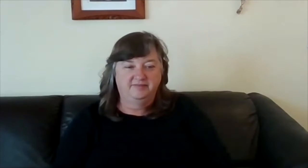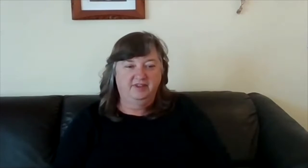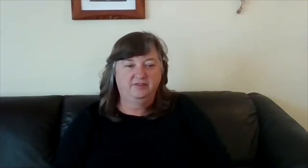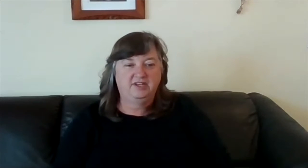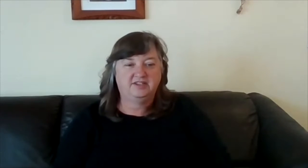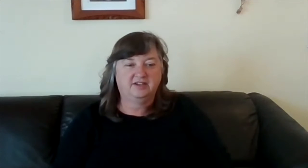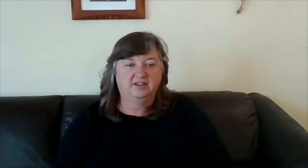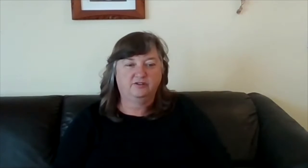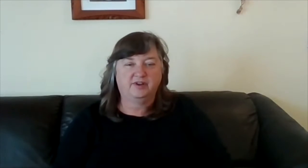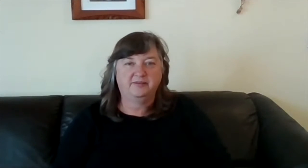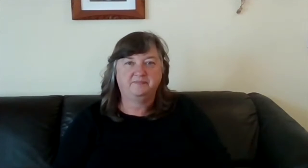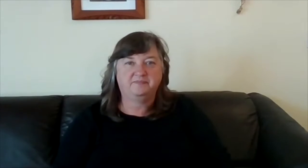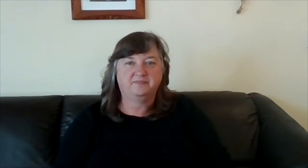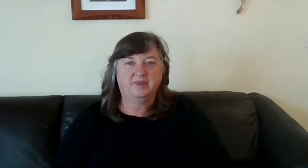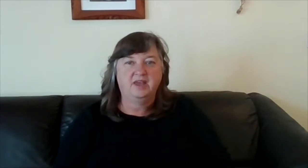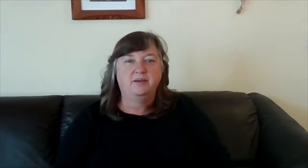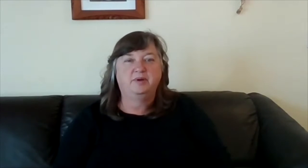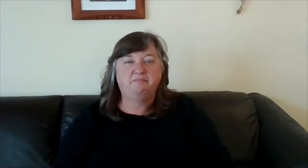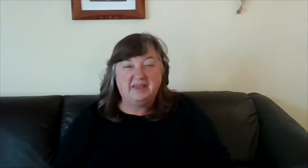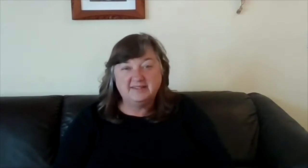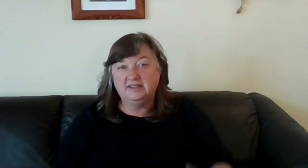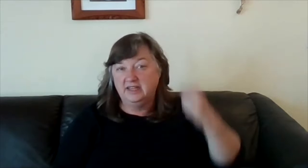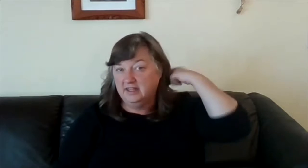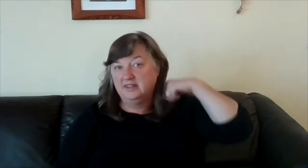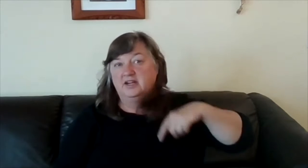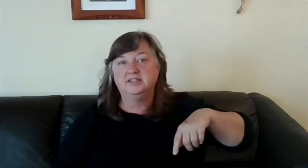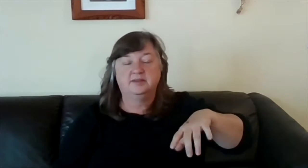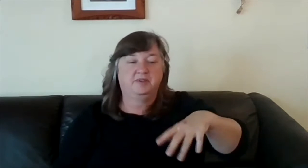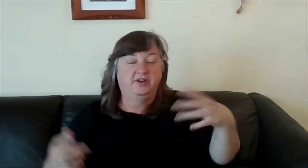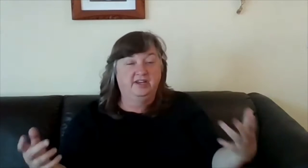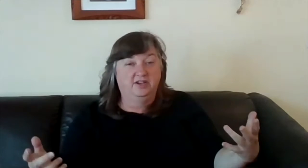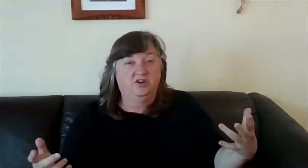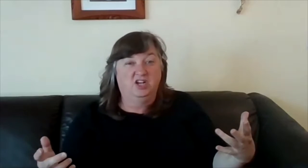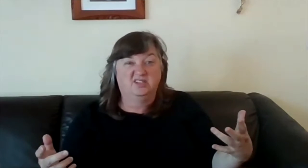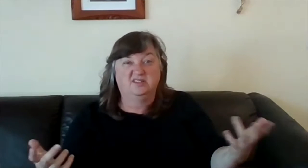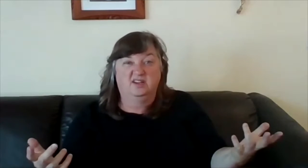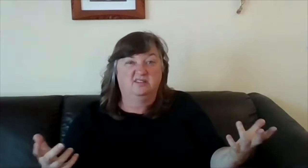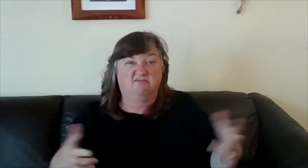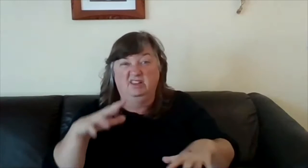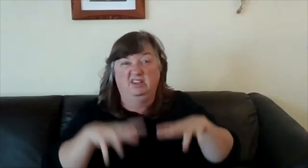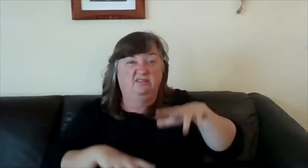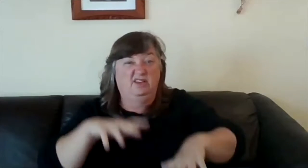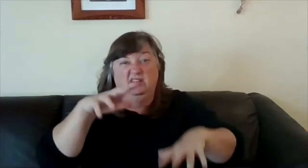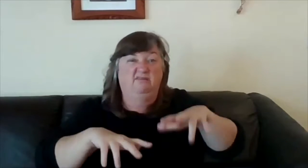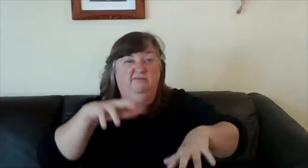if you need to clarify. But basically, the concept that you're getting across is that it's really gooey